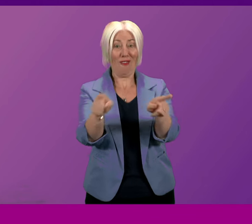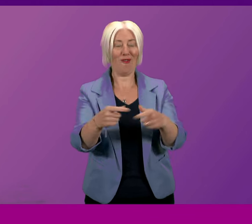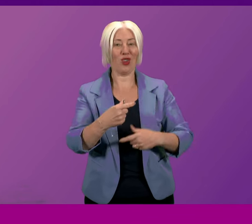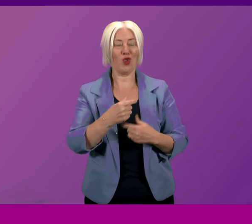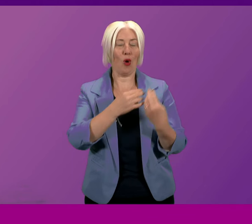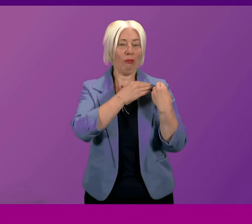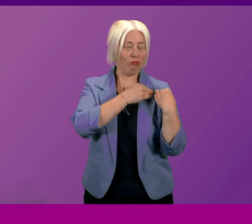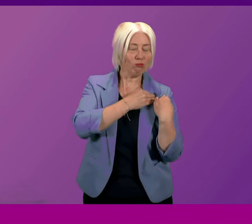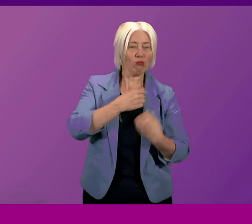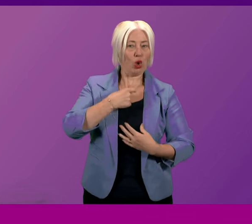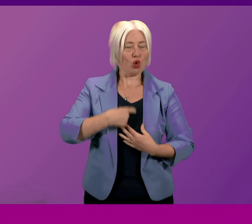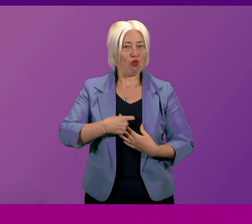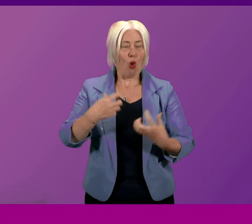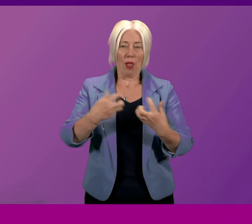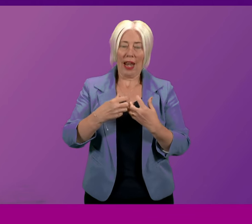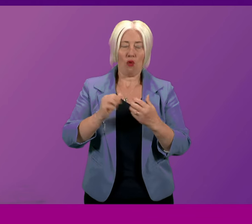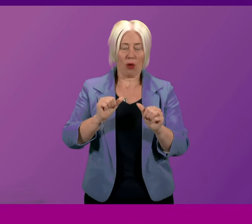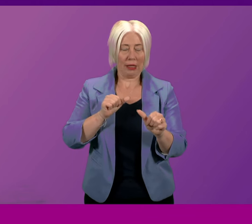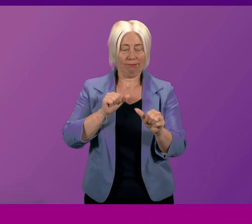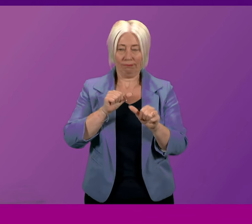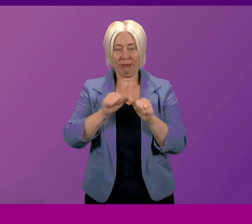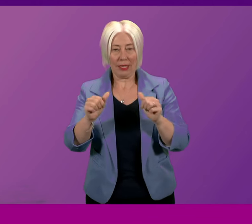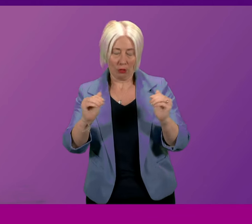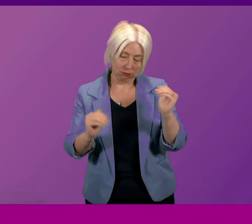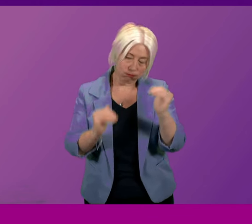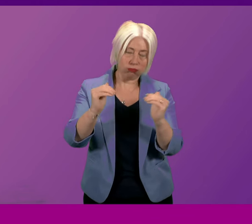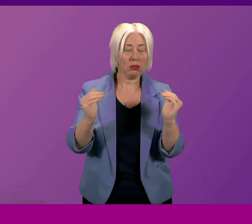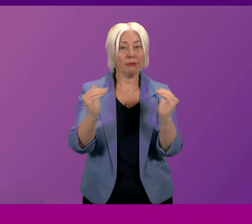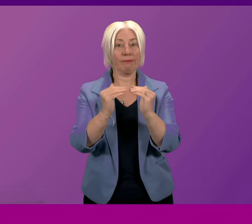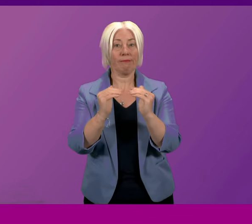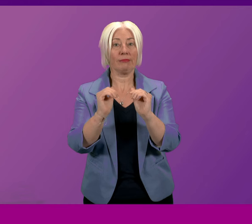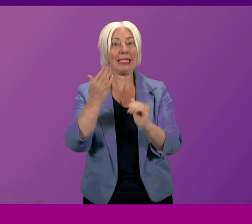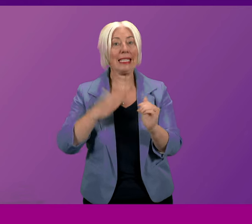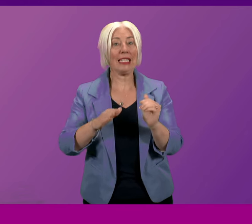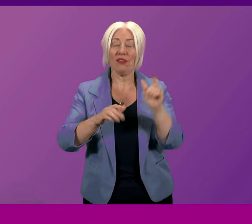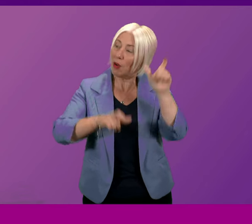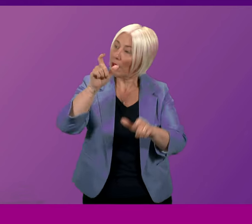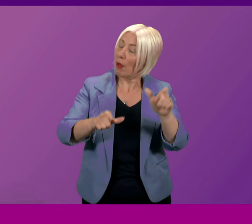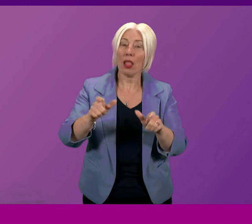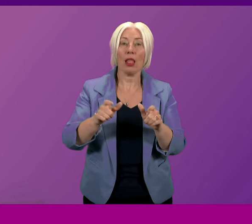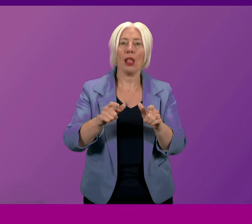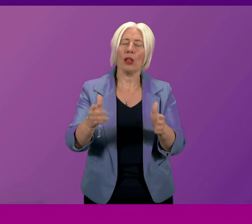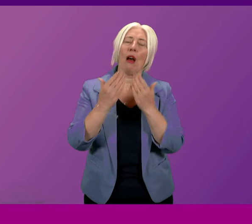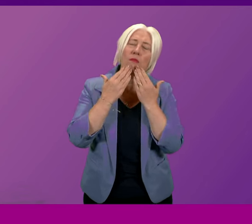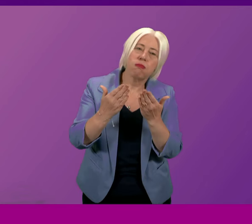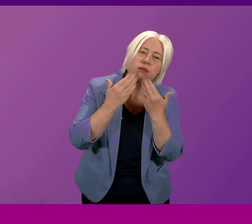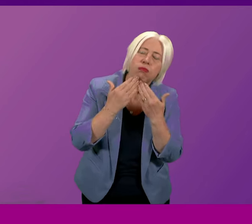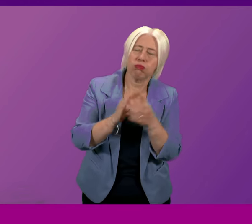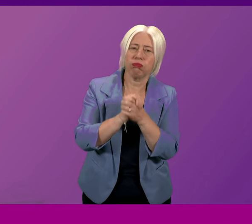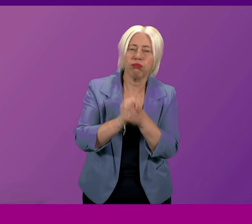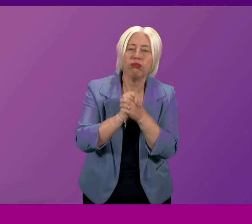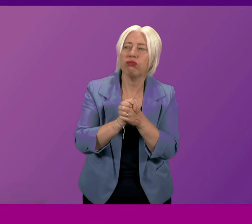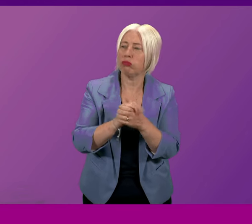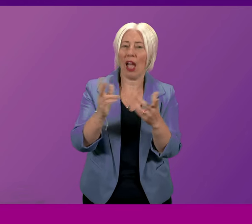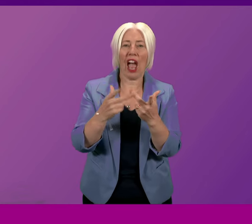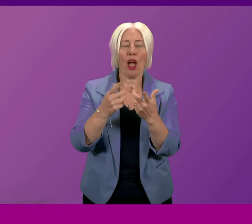meeting the needs of others. And I express our collective gratitude to you and the countless others who work alongside